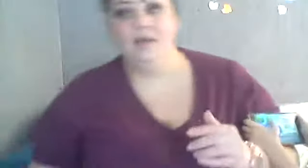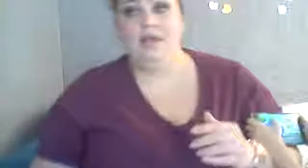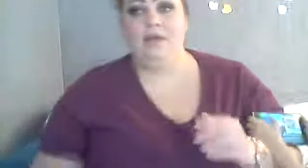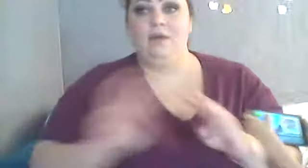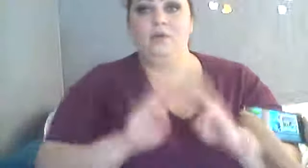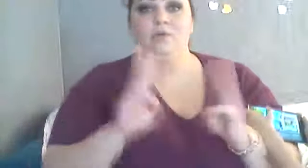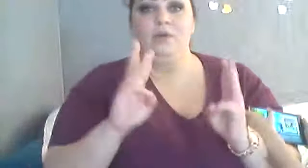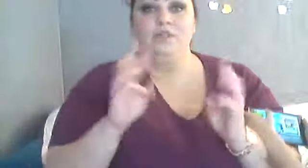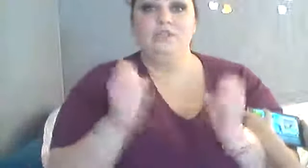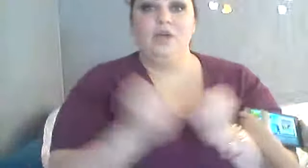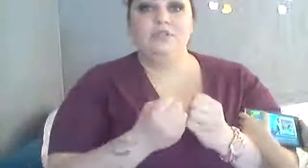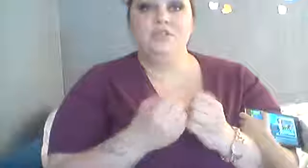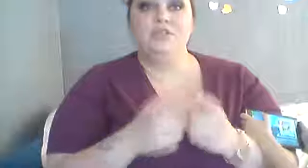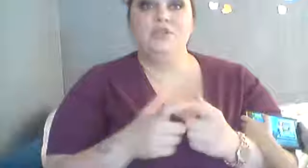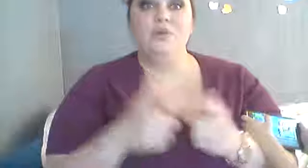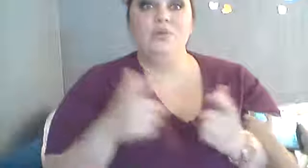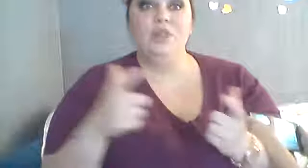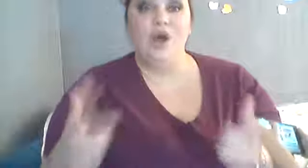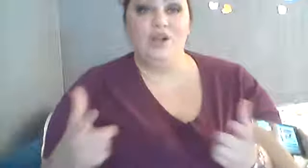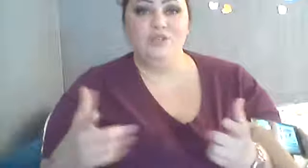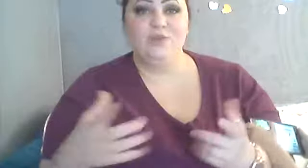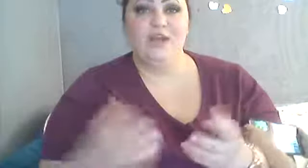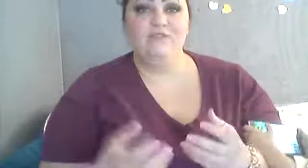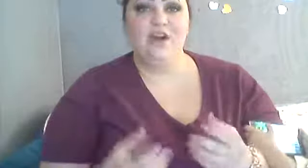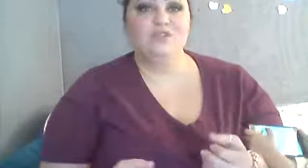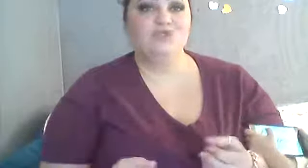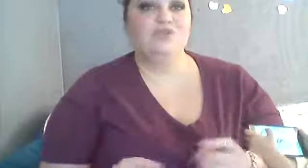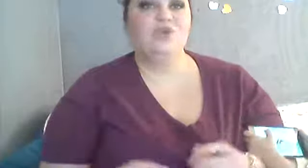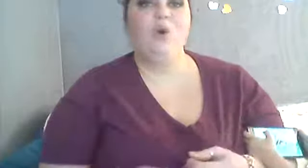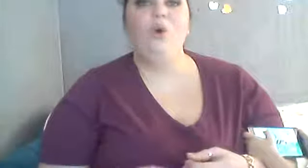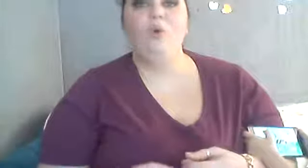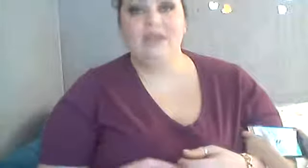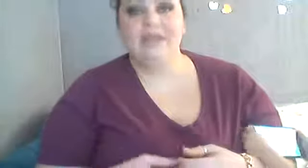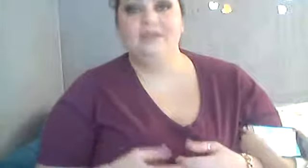And our workshop is just so large. We have so many